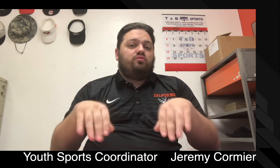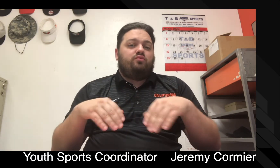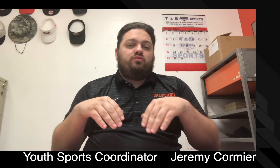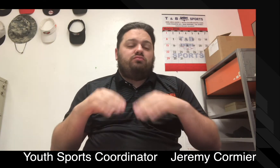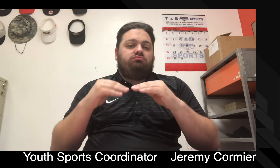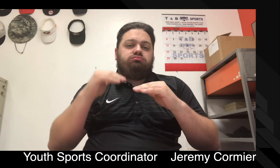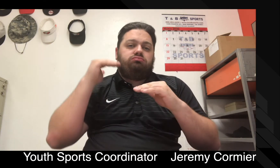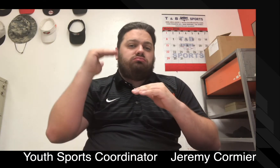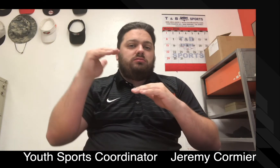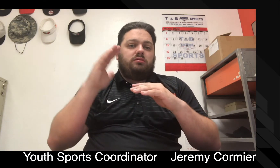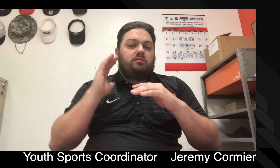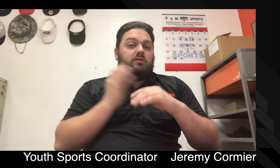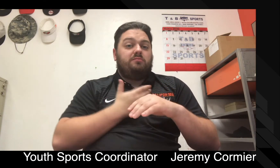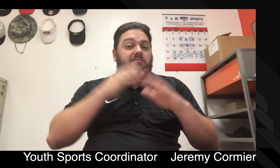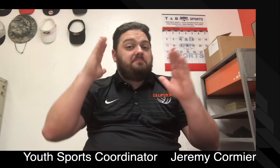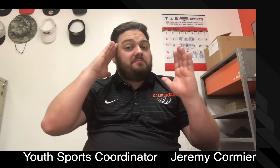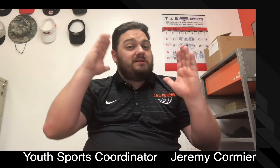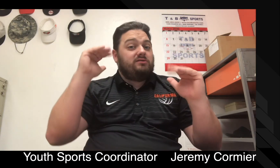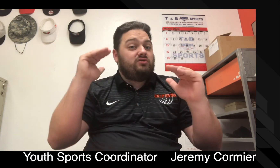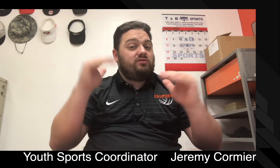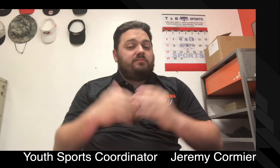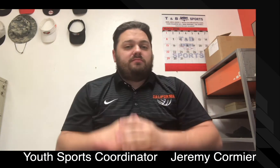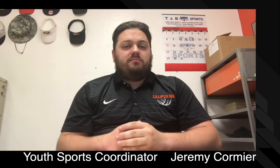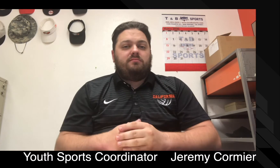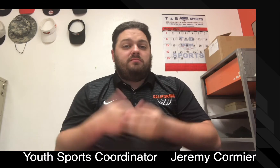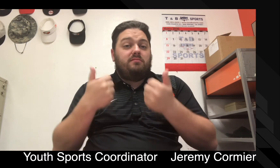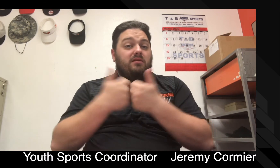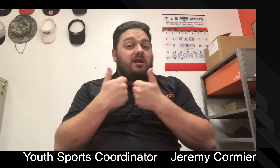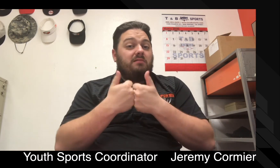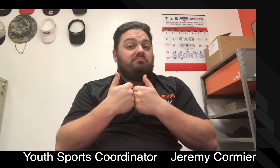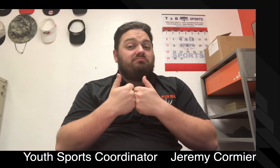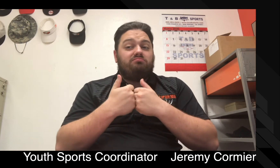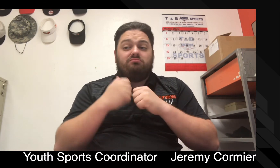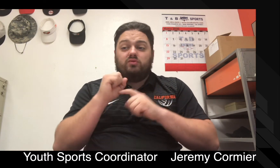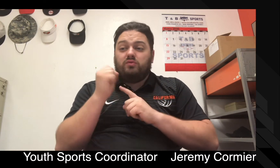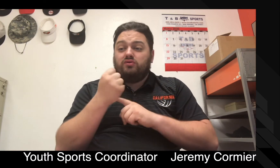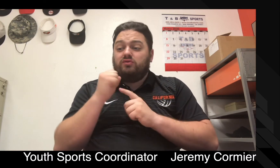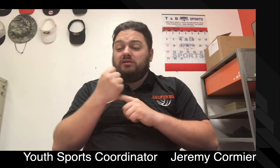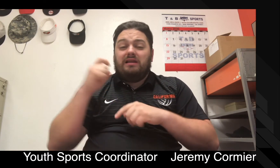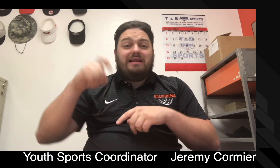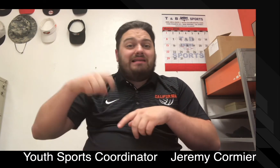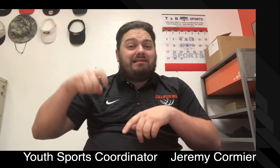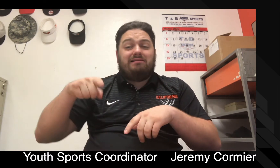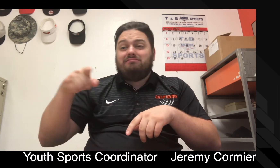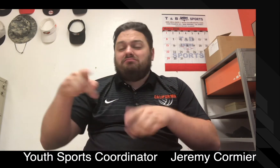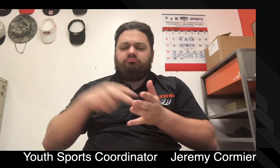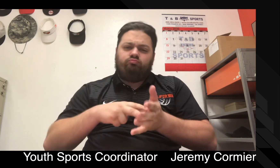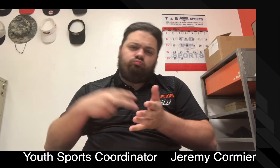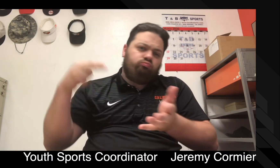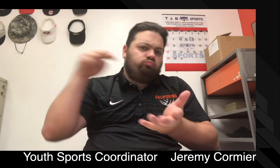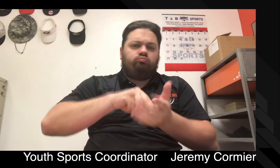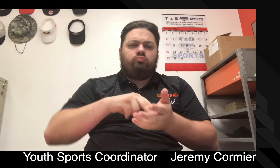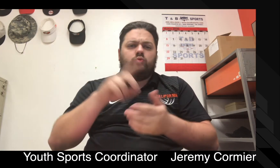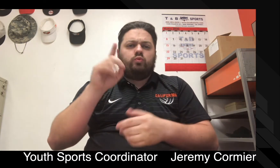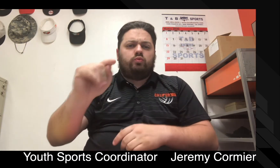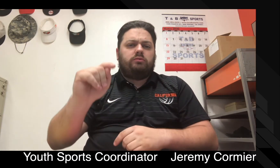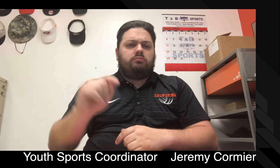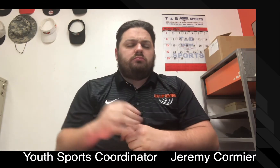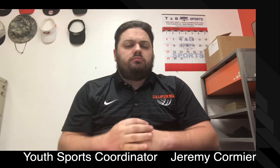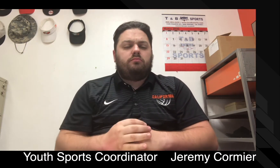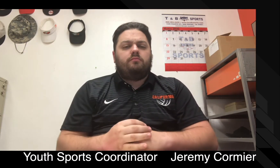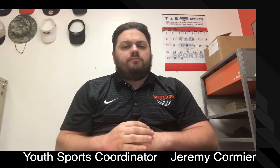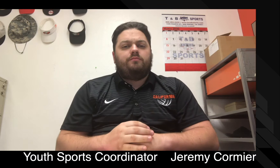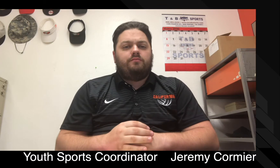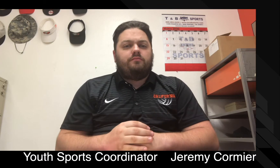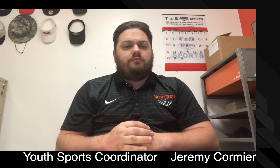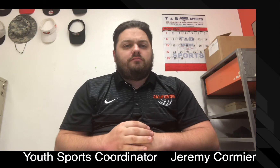Her performance exceeded our expectations. Games, situations where there's a need, she gets